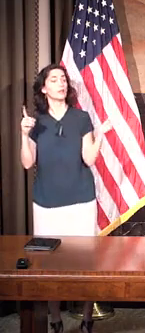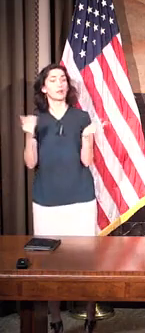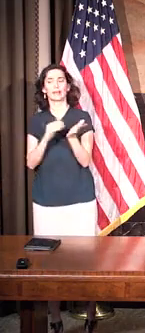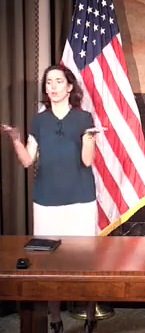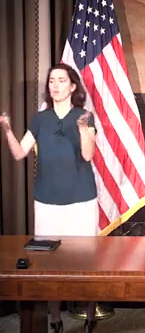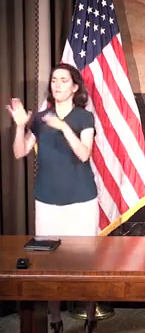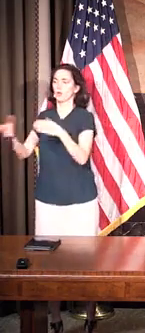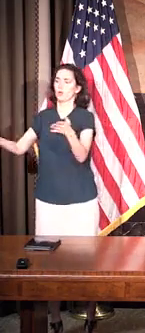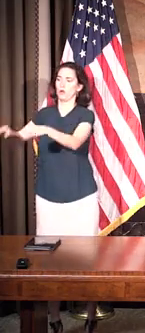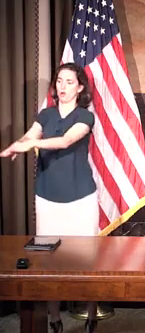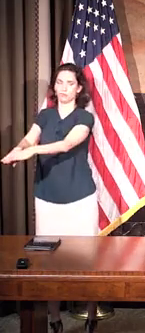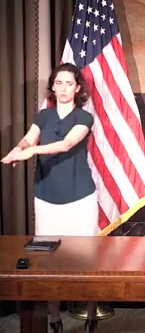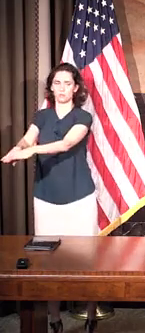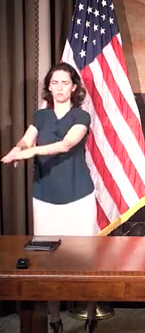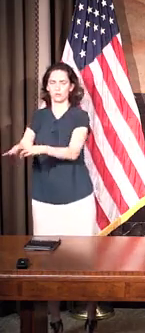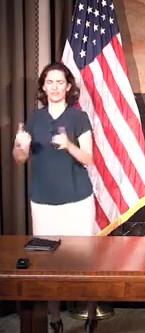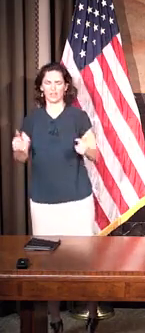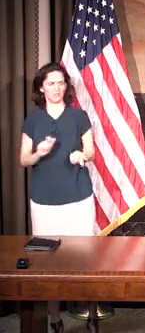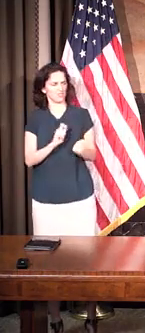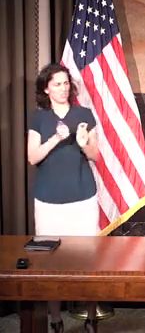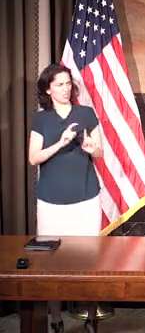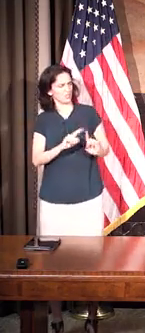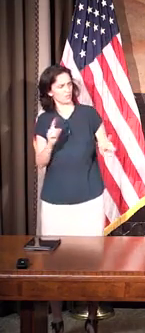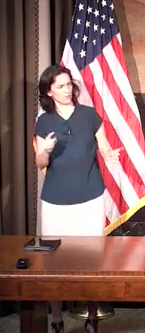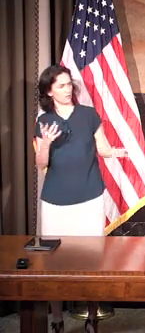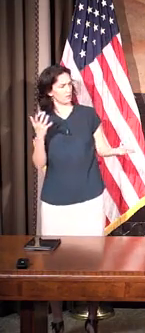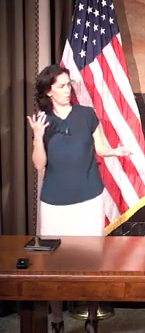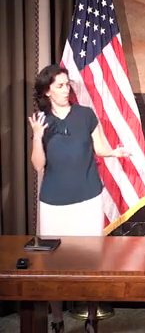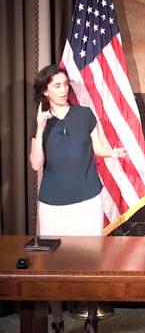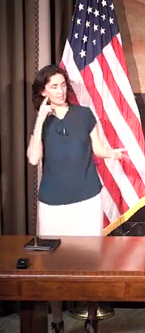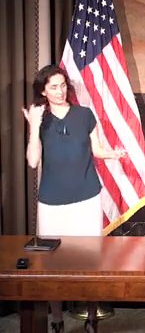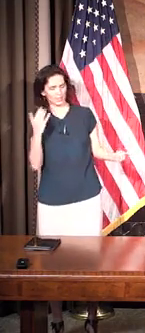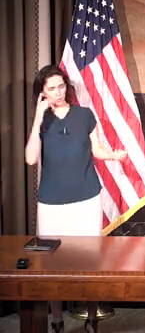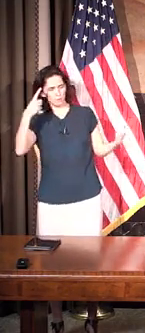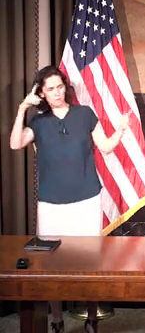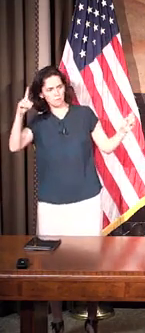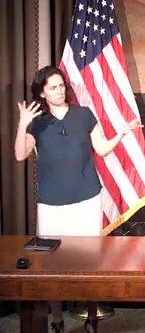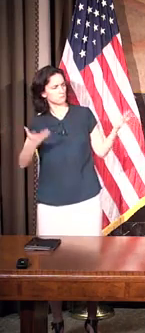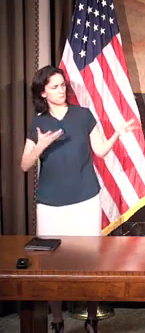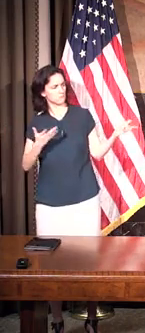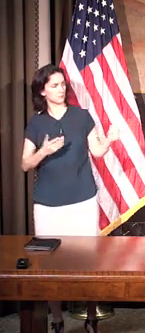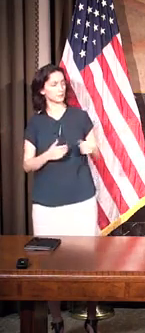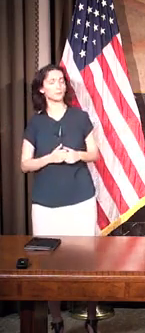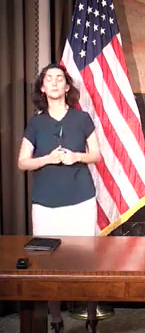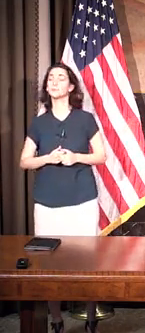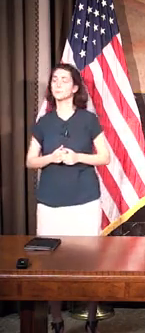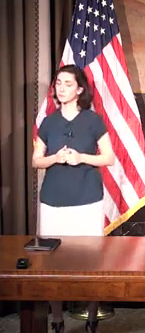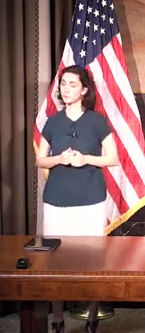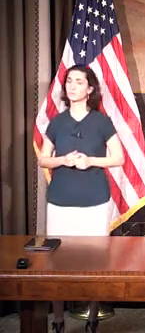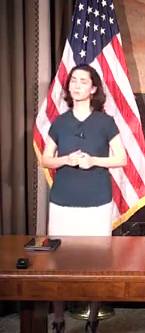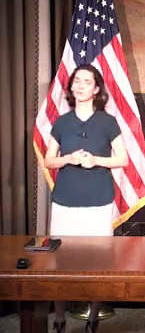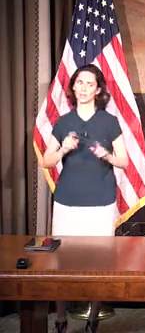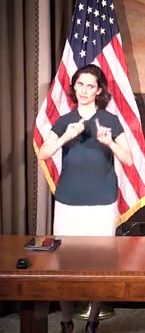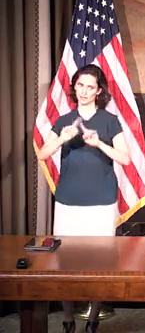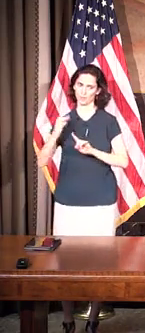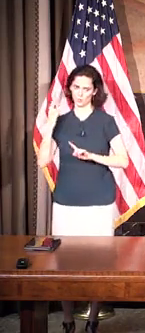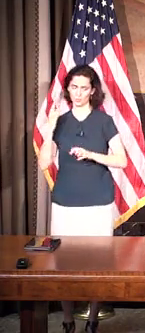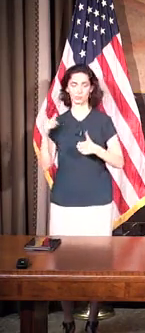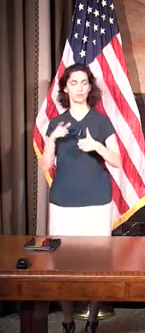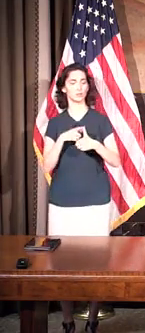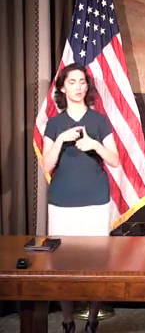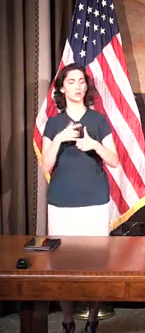what's different this time, and why this will be successful the second time around. Well, because for several reasons. One is we've